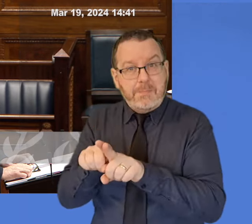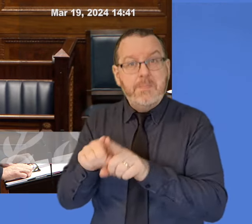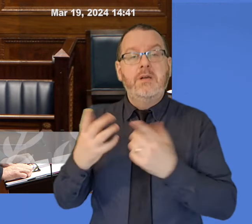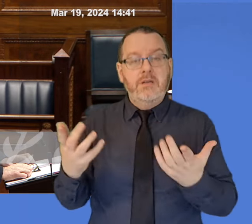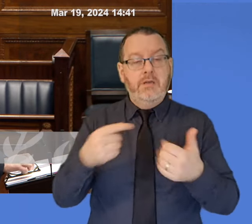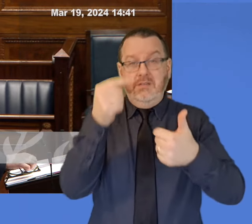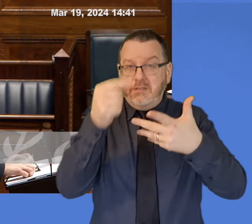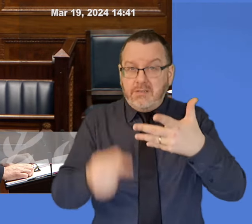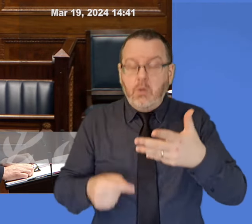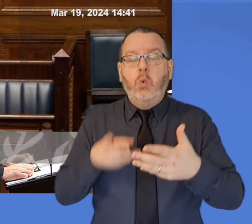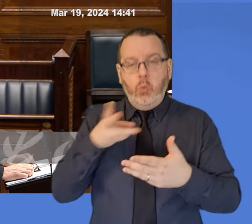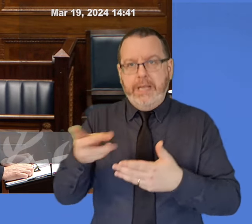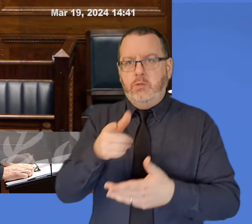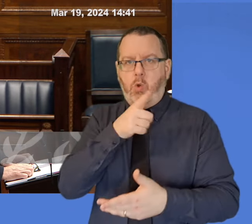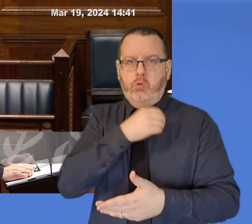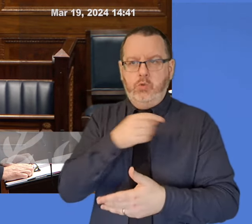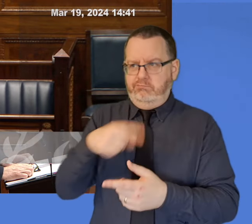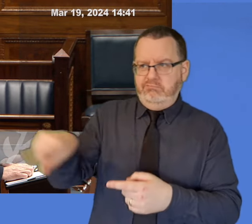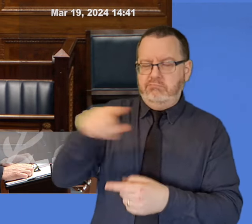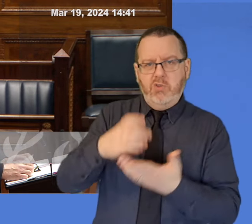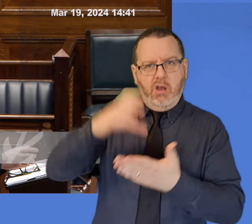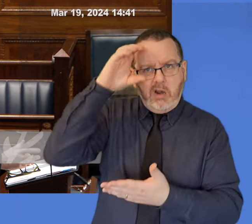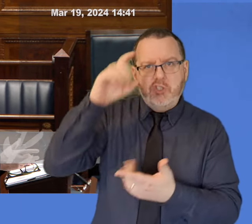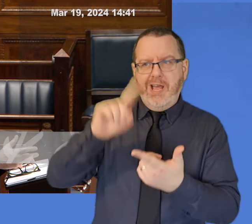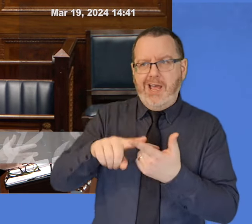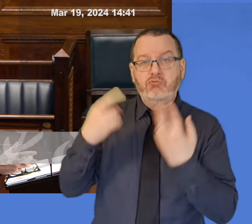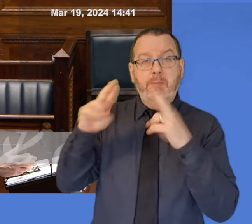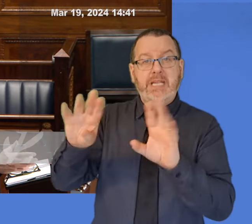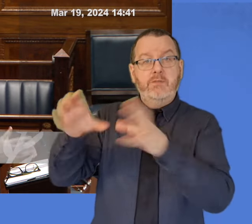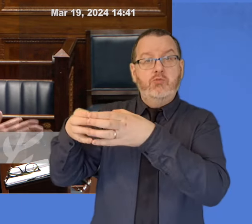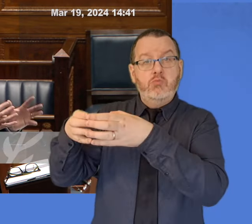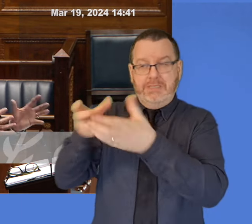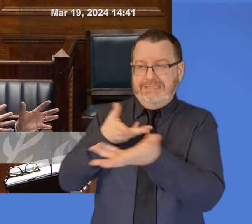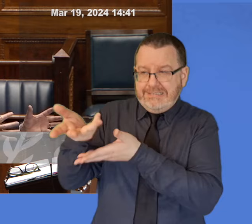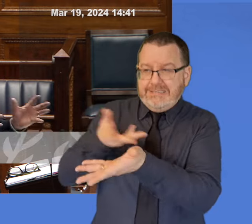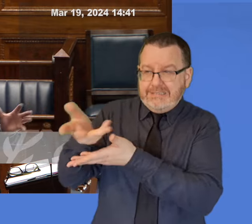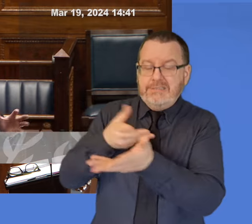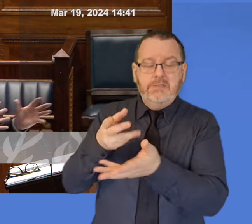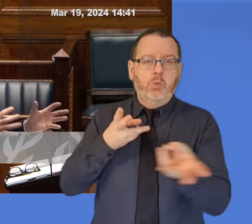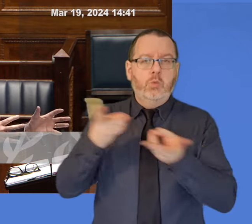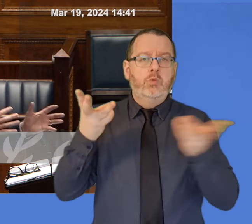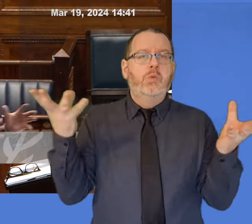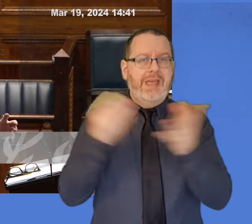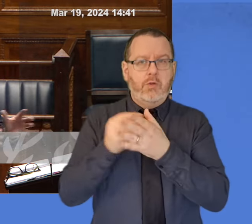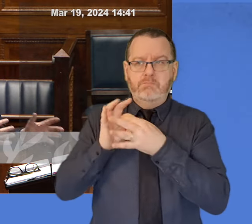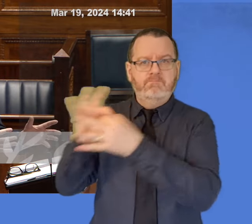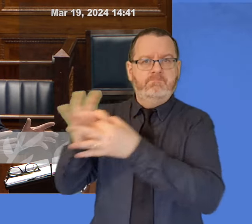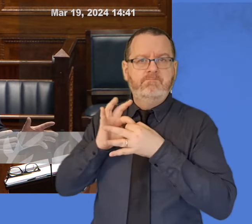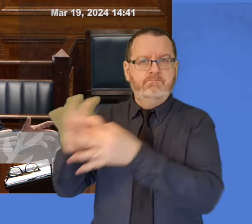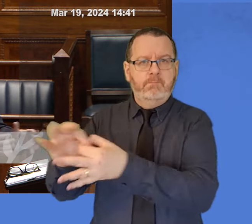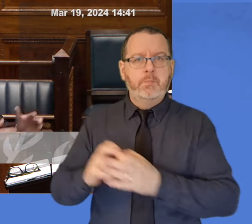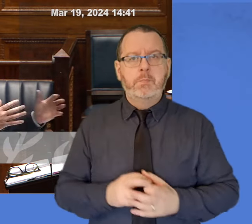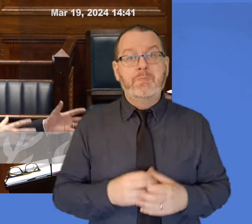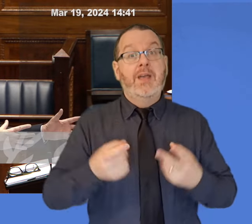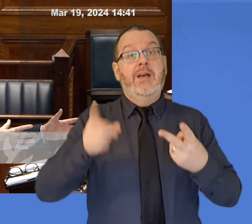themselves and with the representative body to try and make sure that we're working collaboratively in all of this. There is also work to be done between the higher education and the further